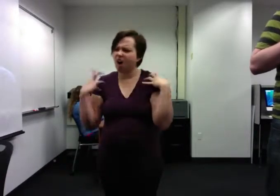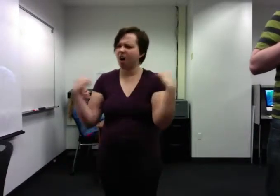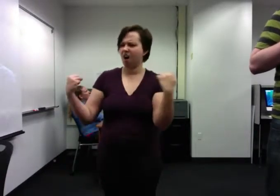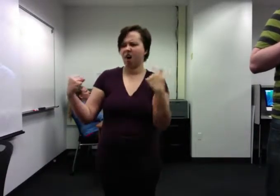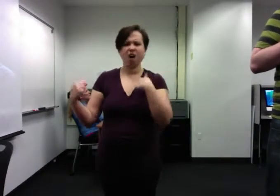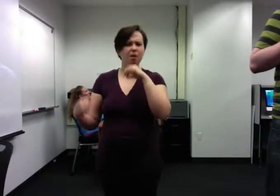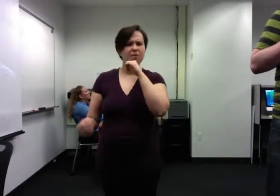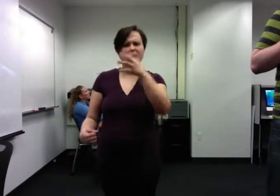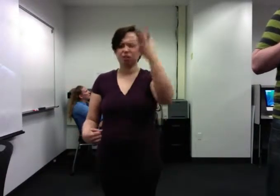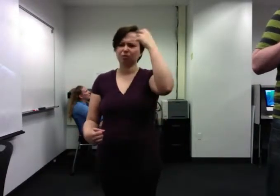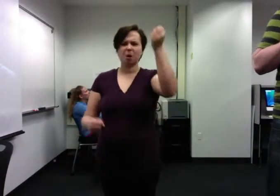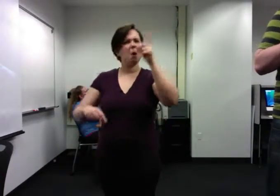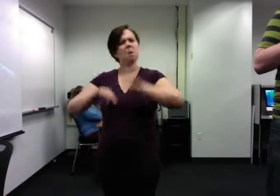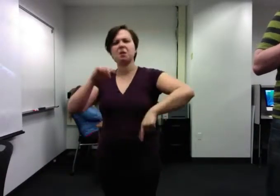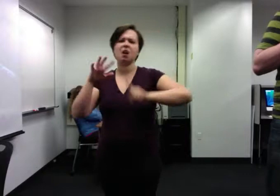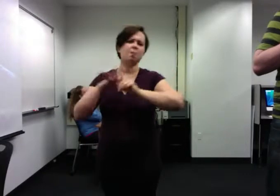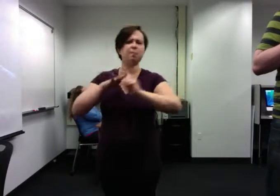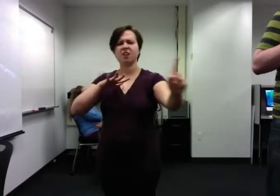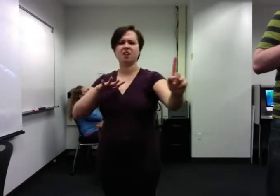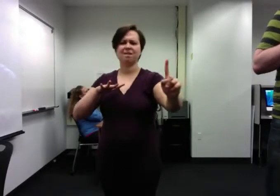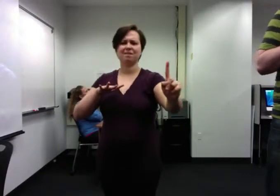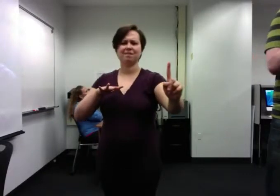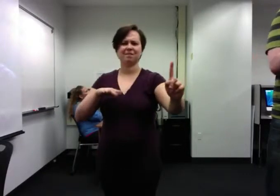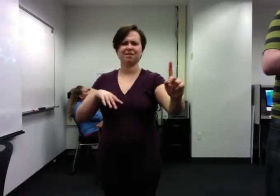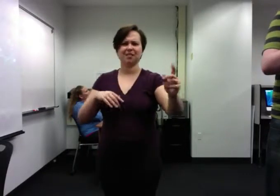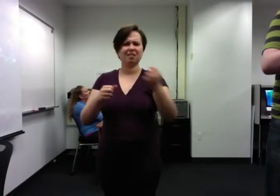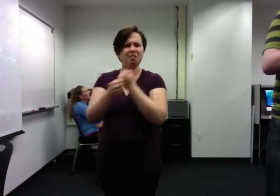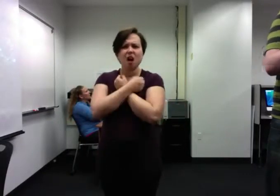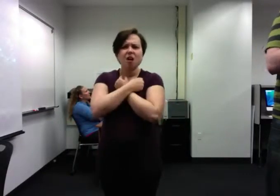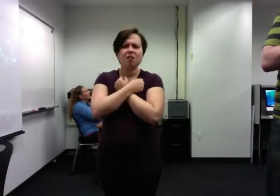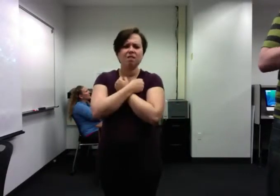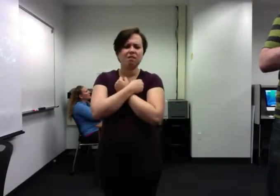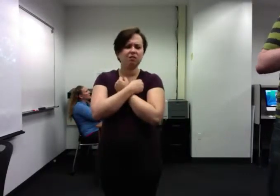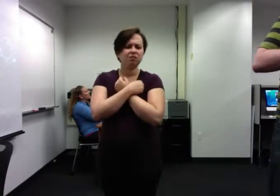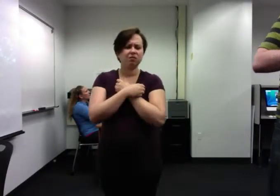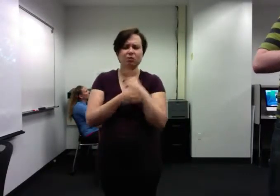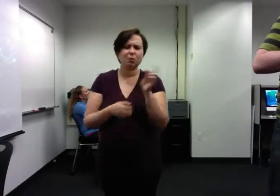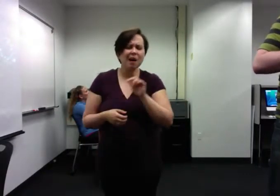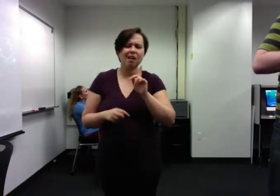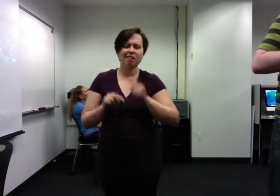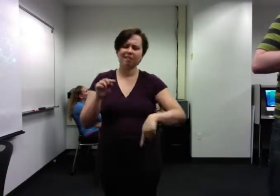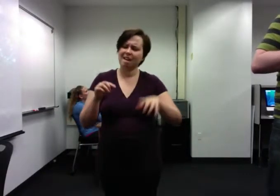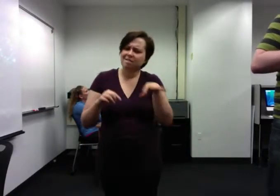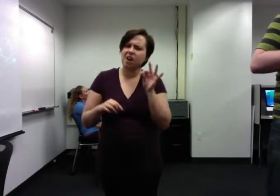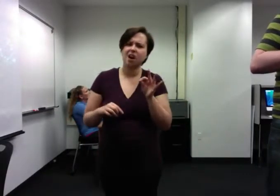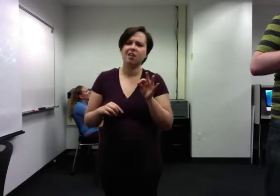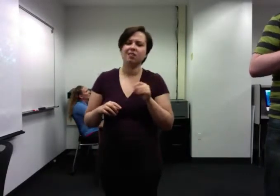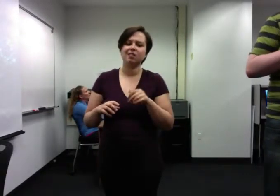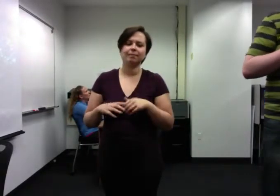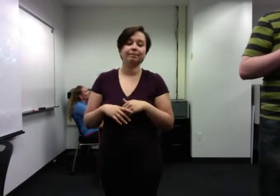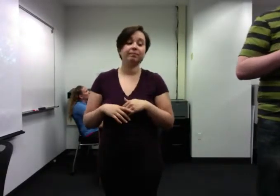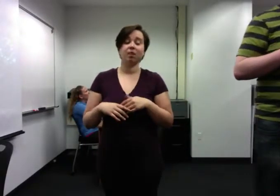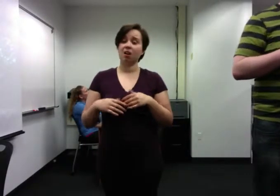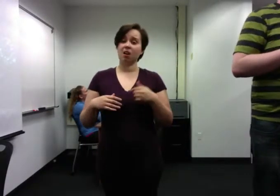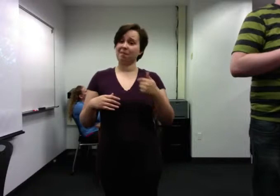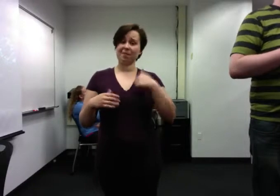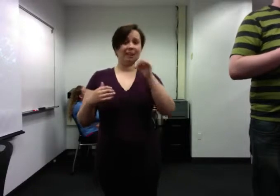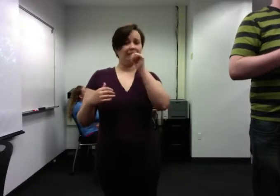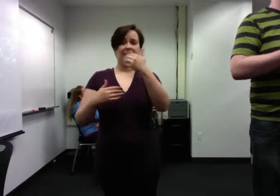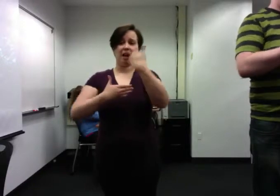out. Where is it? And so, it doesn't bother me then to go someplace and say, let's talk about love,